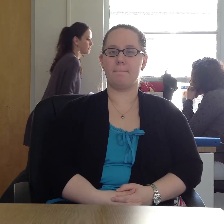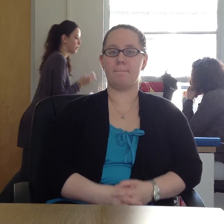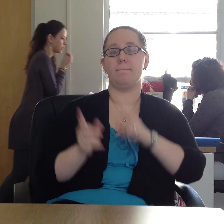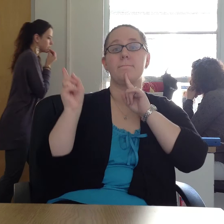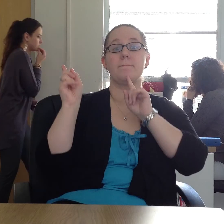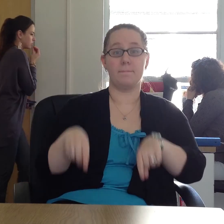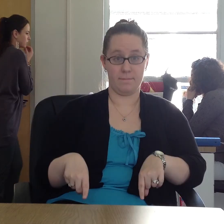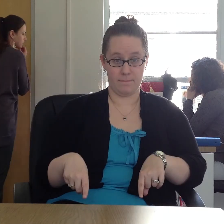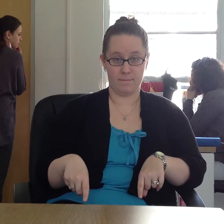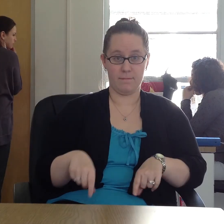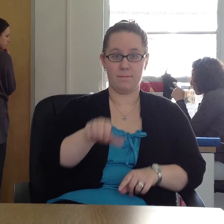Answer A.